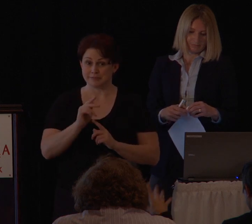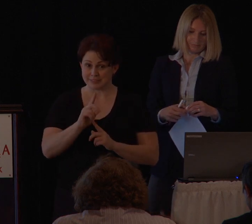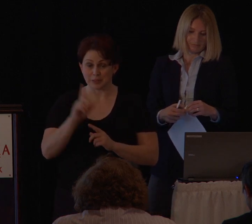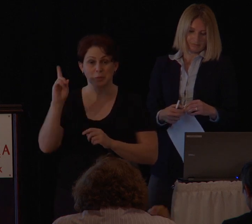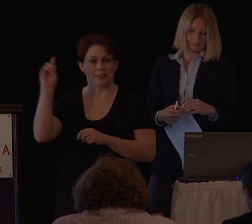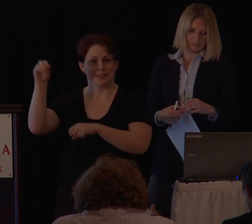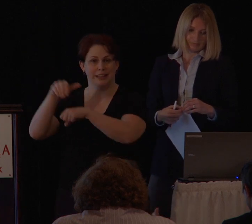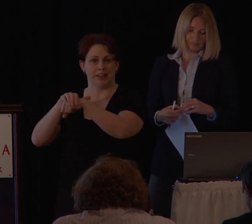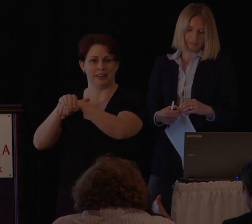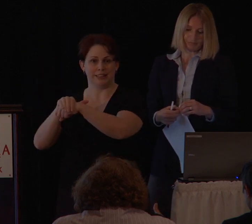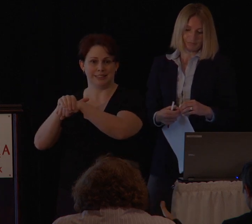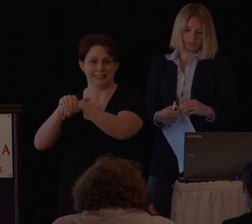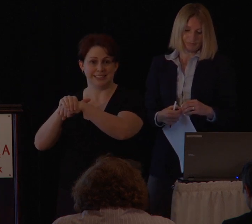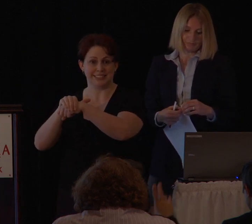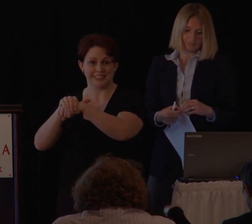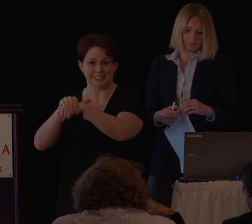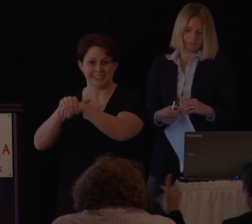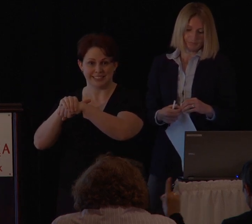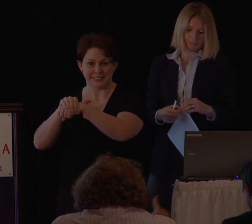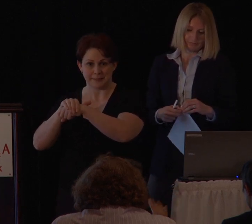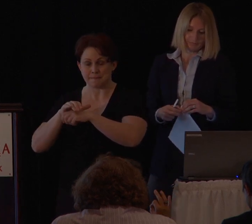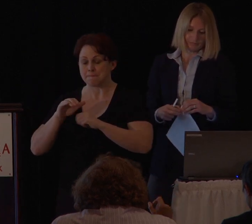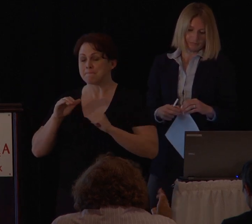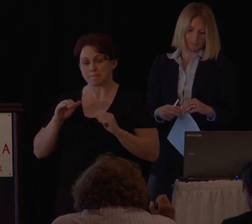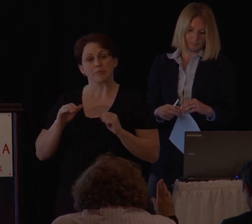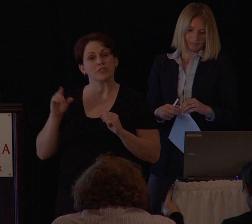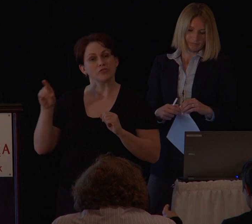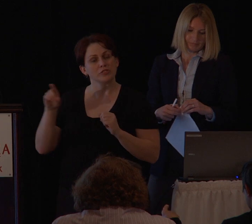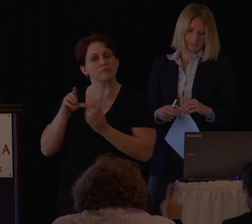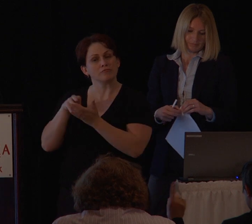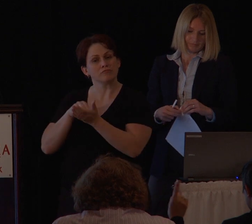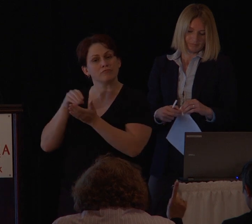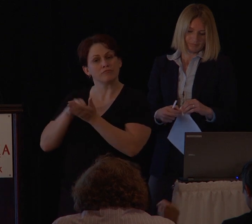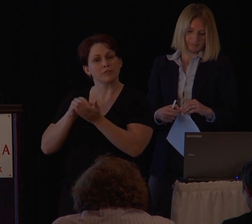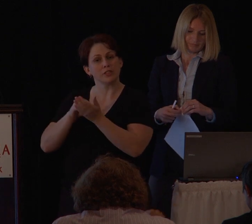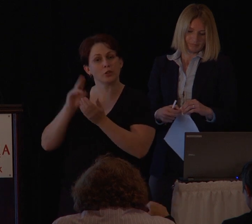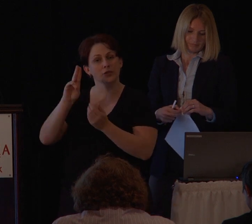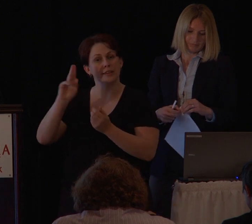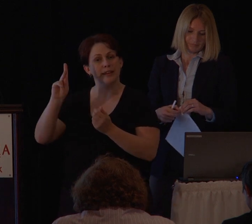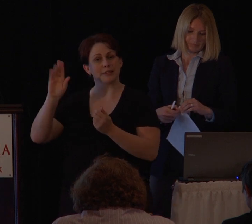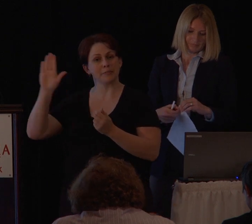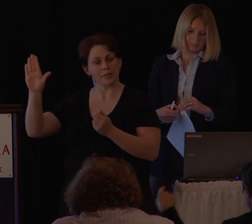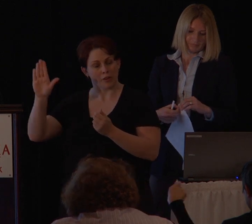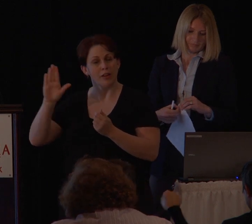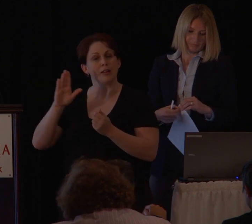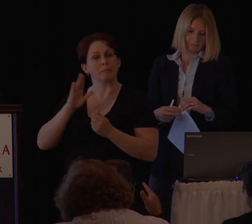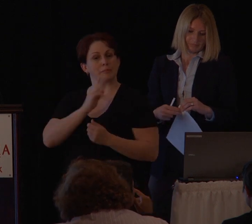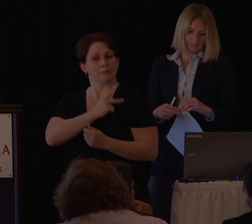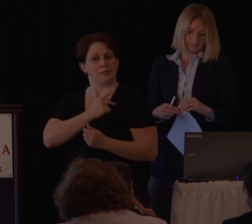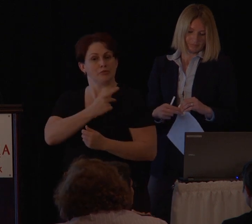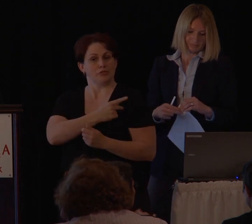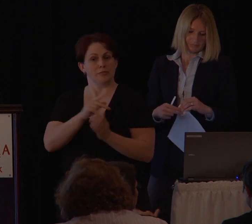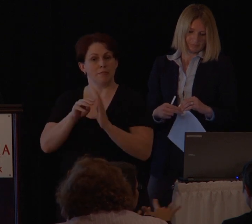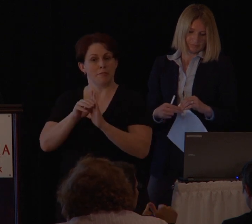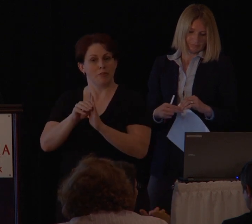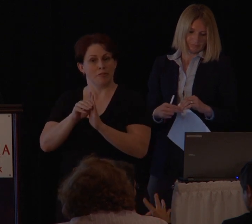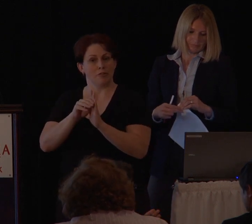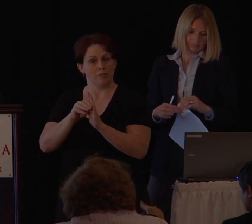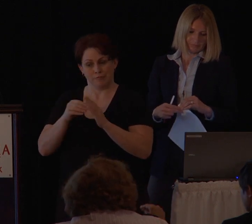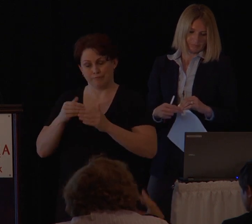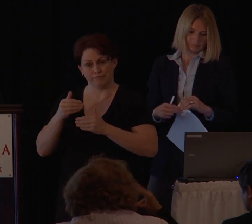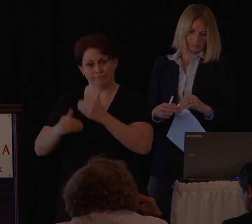England, where she gained experience in the United Kingdom's expert patient model and was